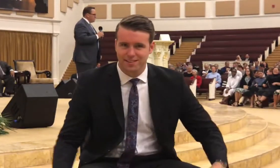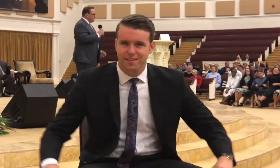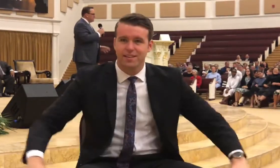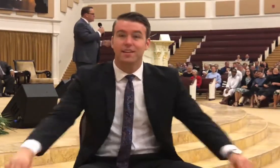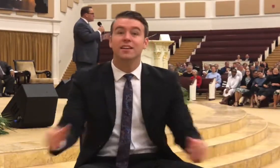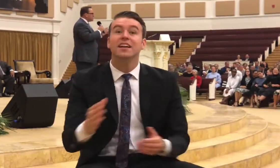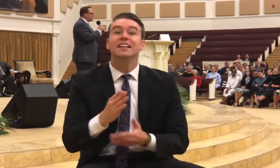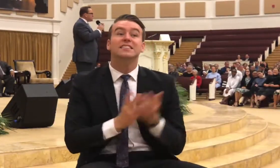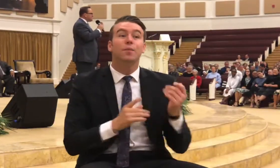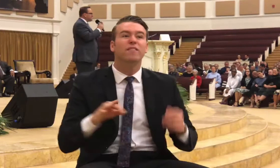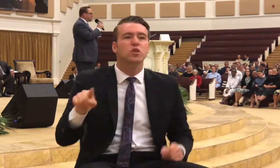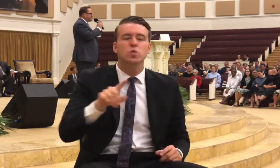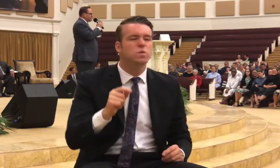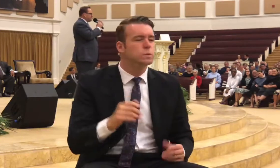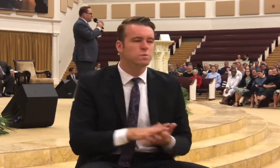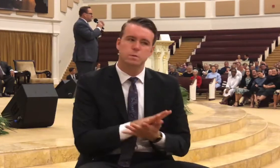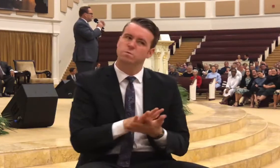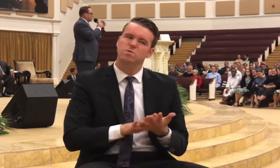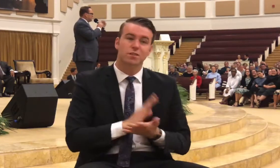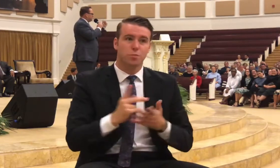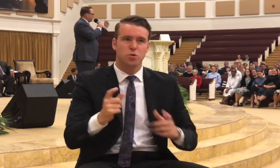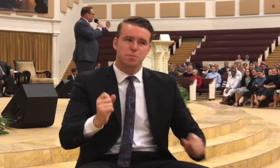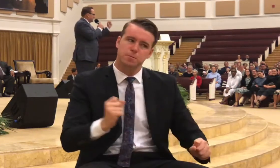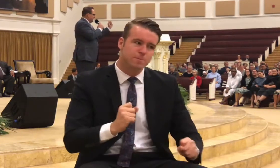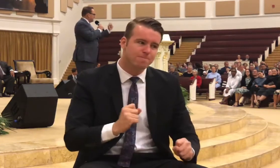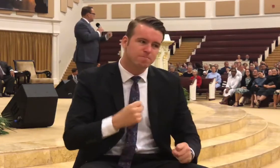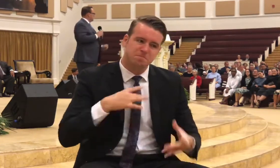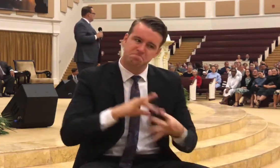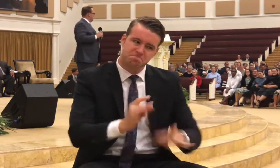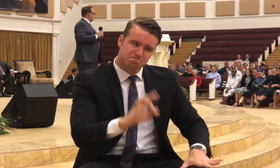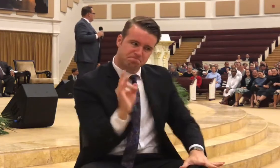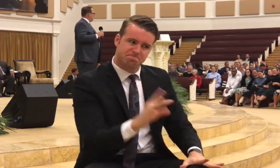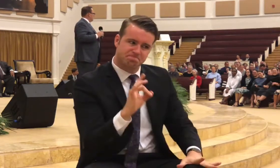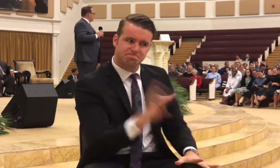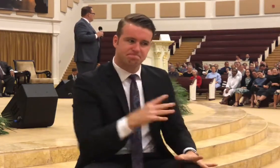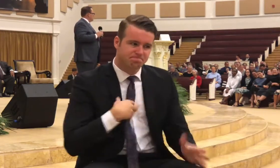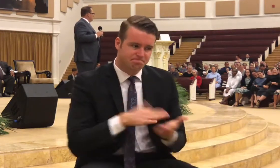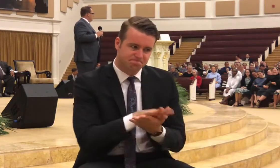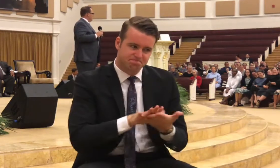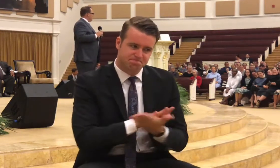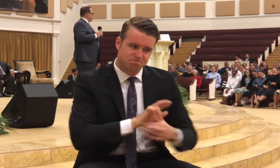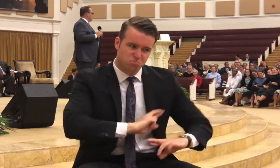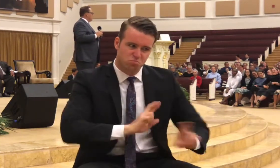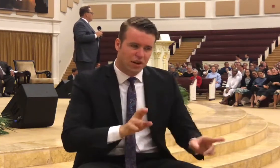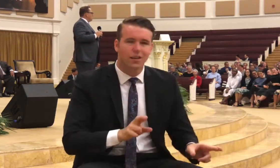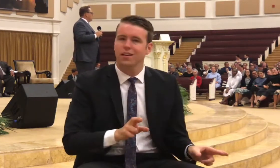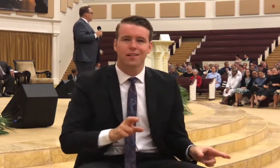Some of you, if you could just give them a piece of your mind.